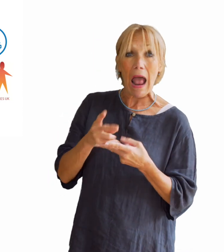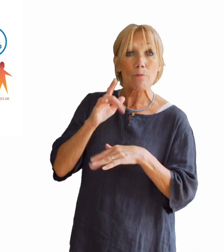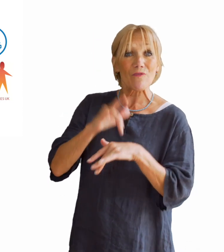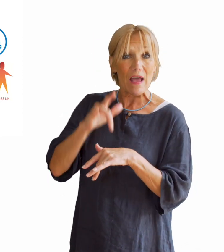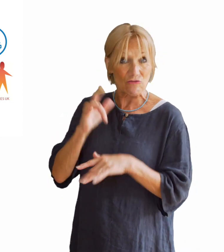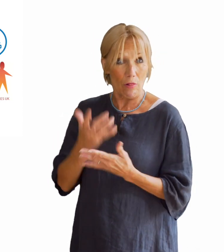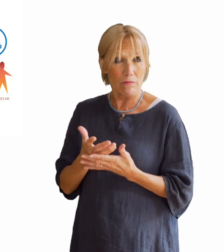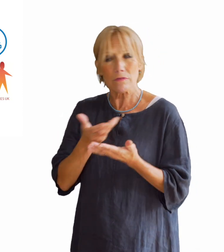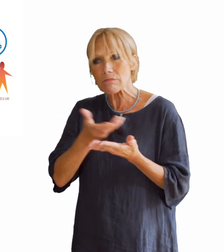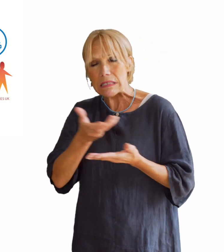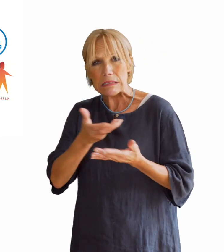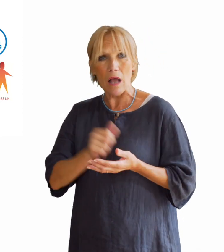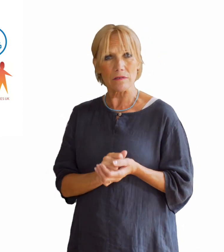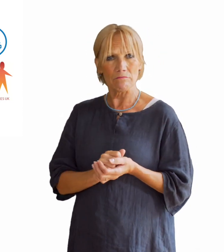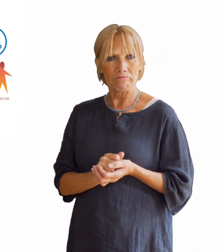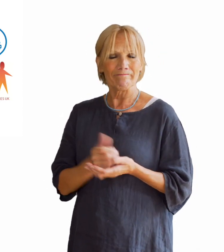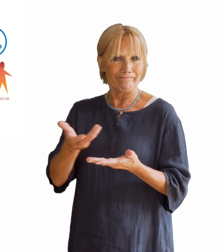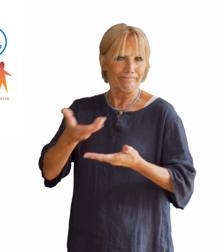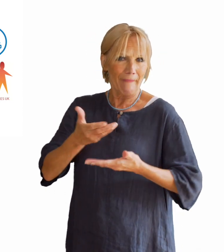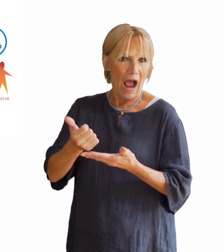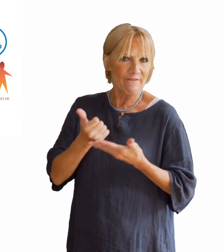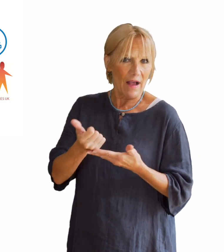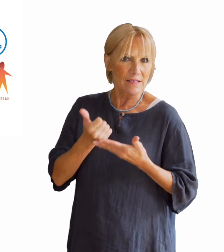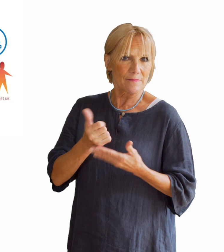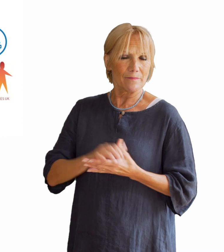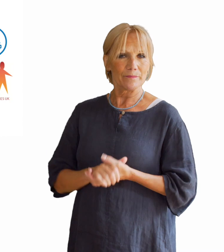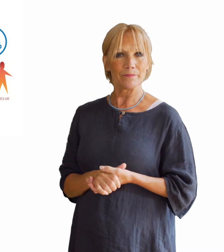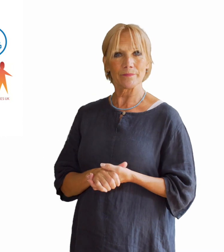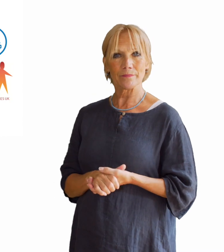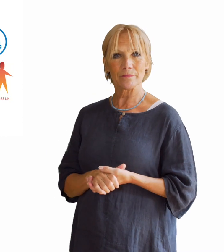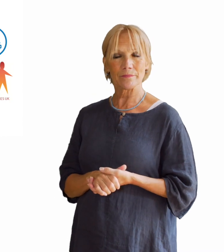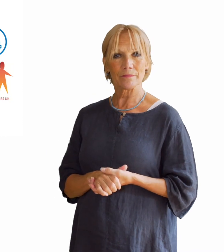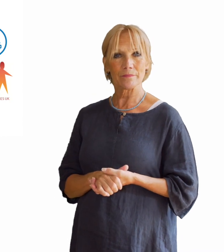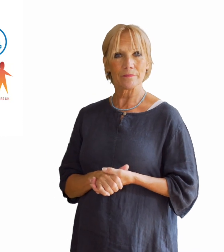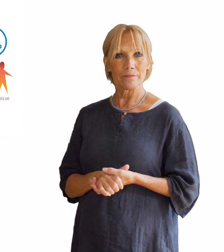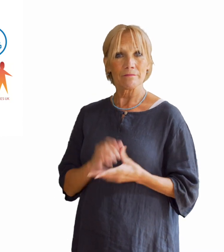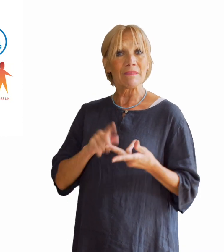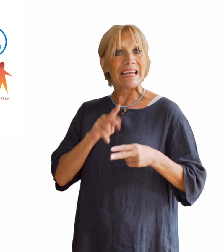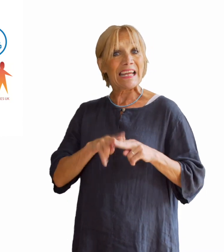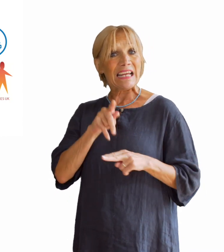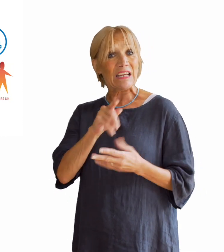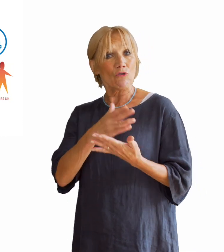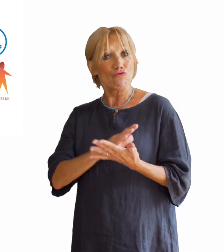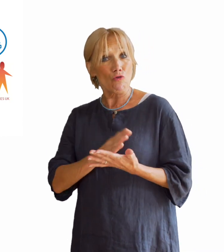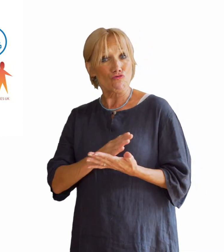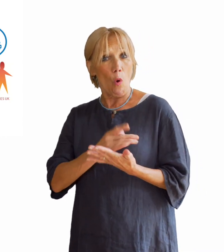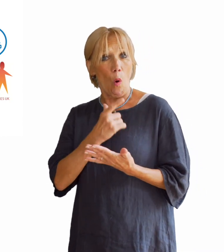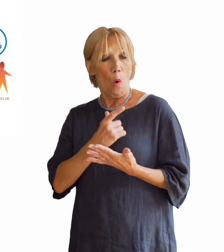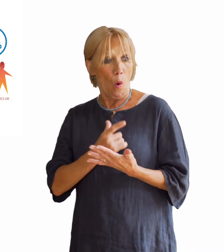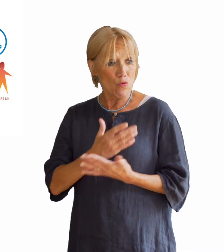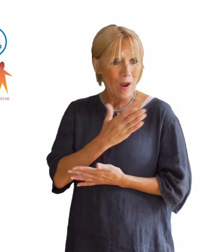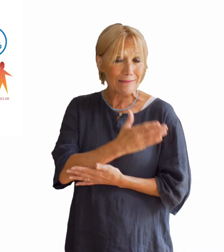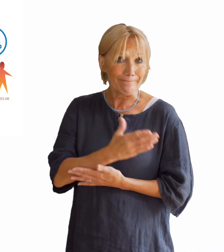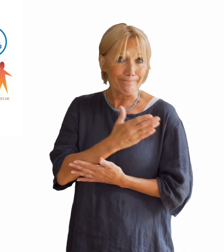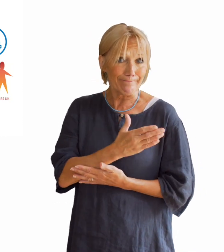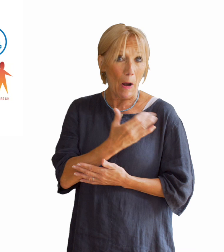you have contact with. They can offer advice on what might be available to you. If you're uncertain if you can attend a meeting centre in